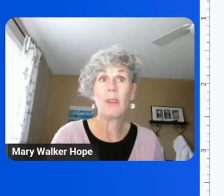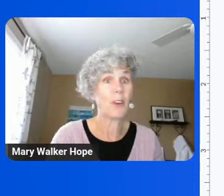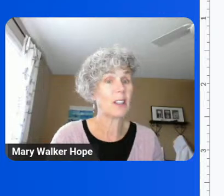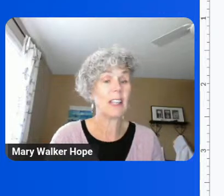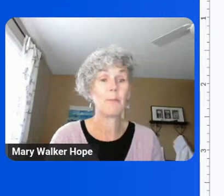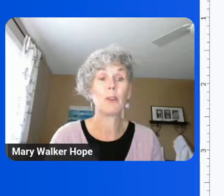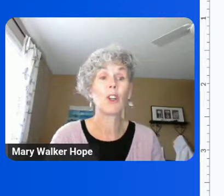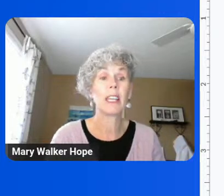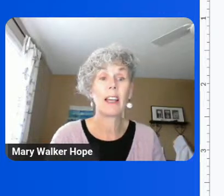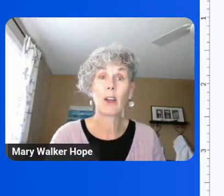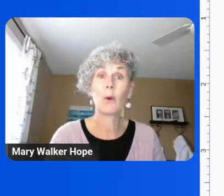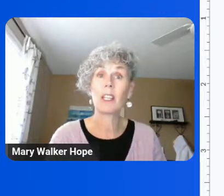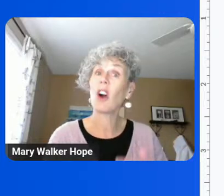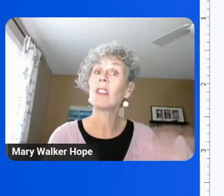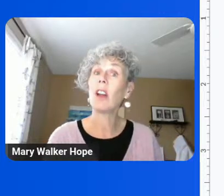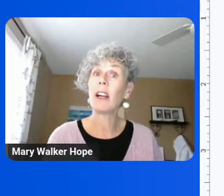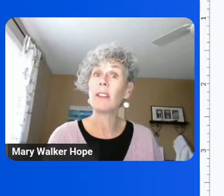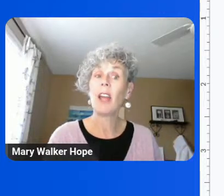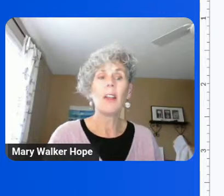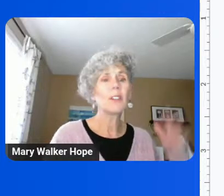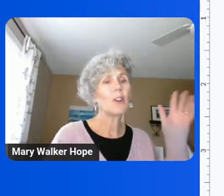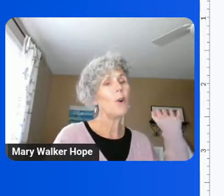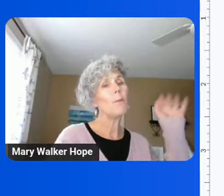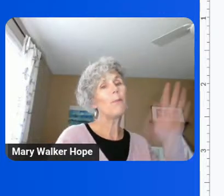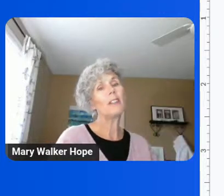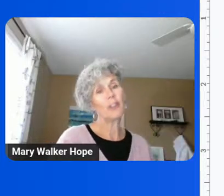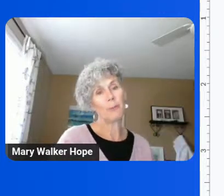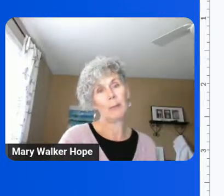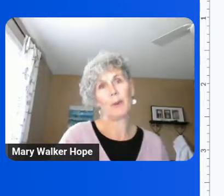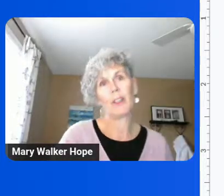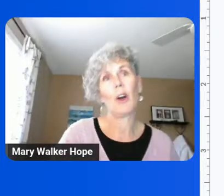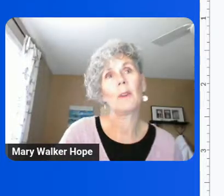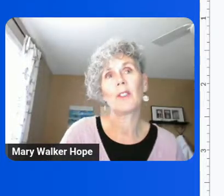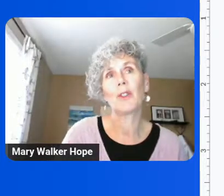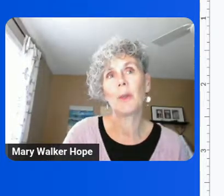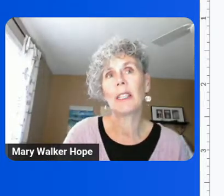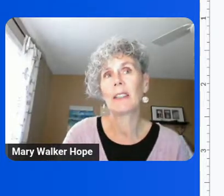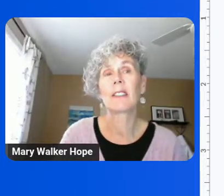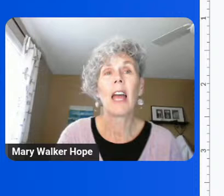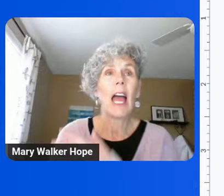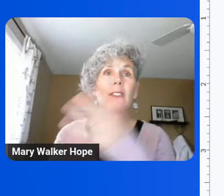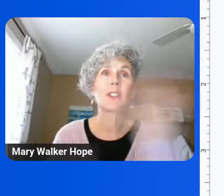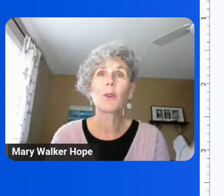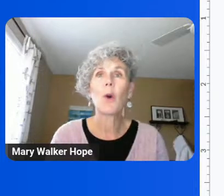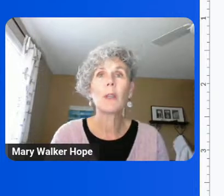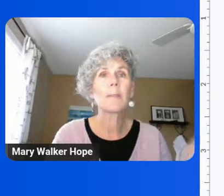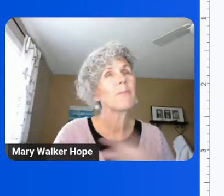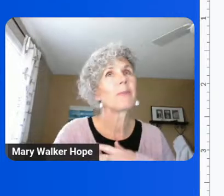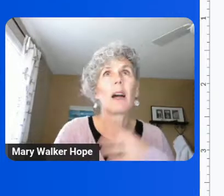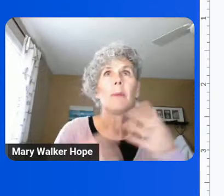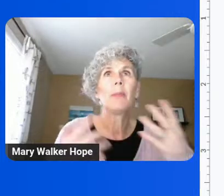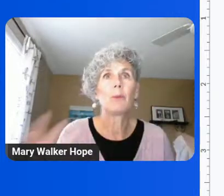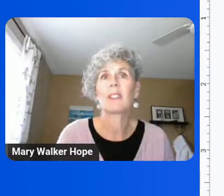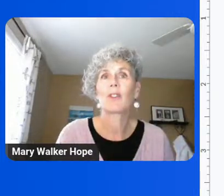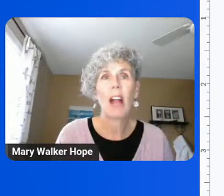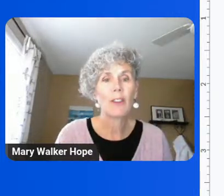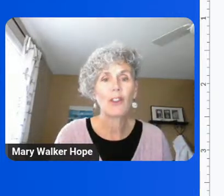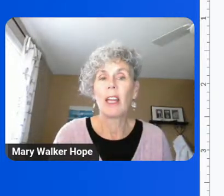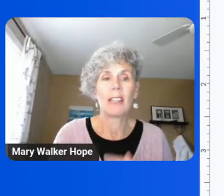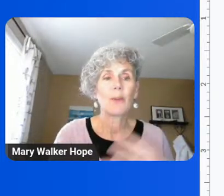for example, looking at coding online, there's a whole bunch of people that always are doing this. And so coding, it was Scratch. It's one